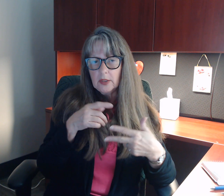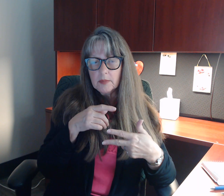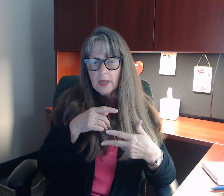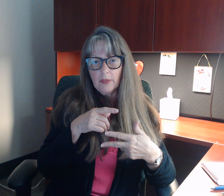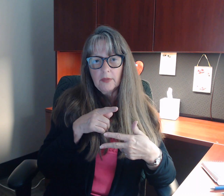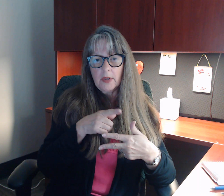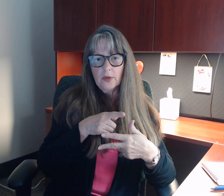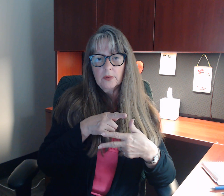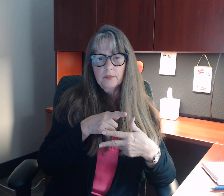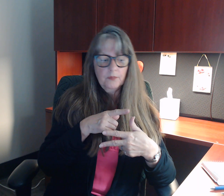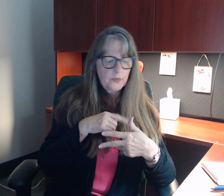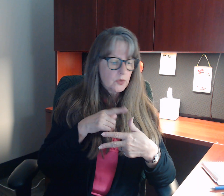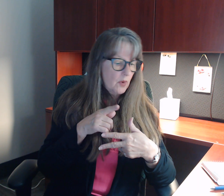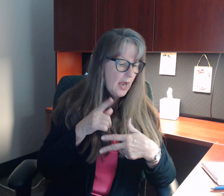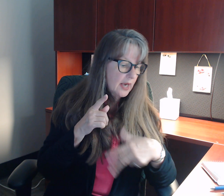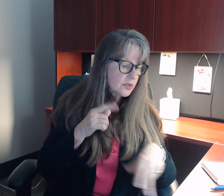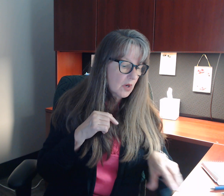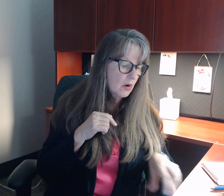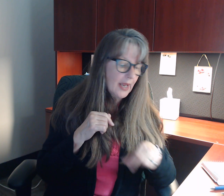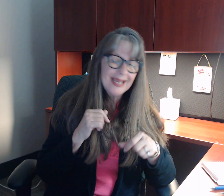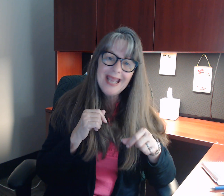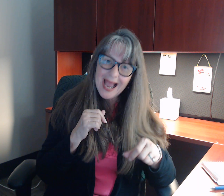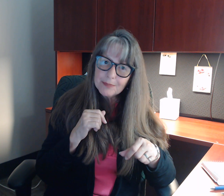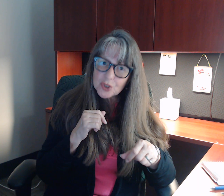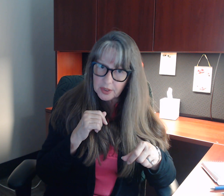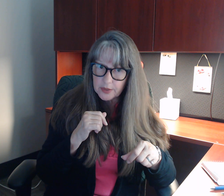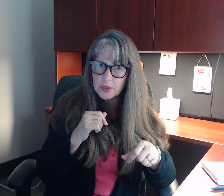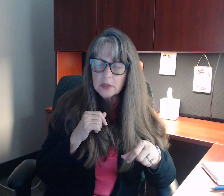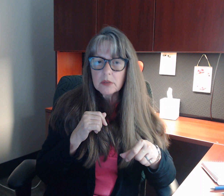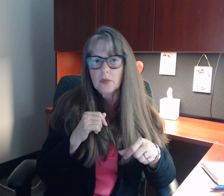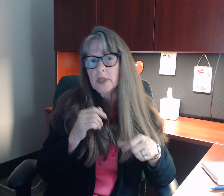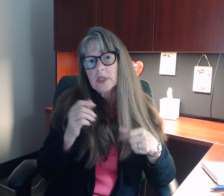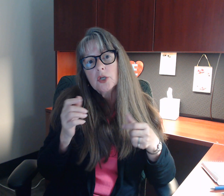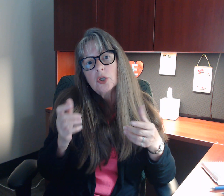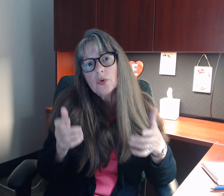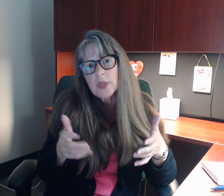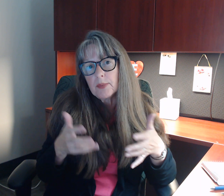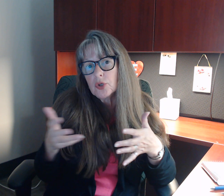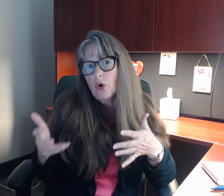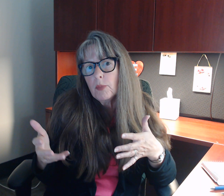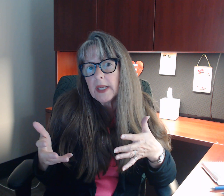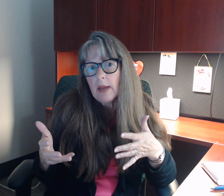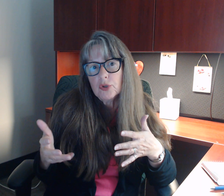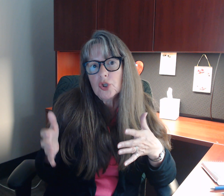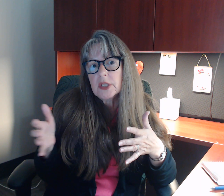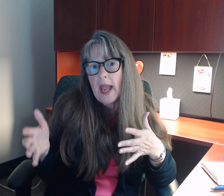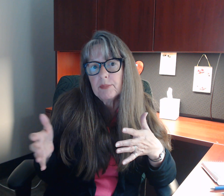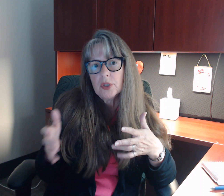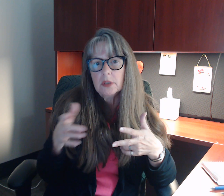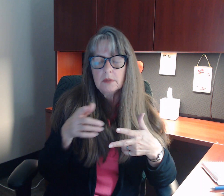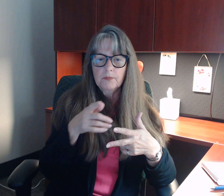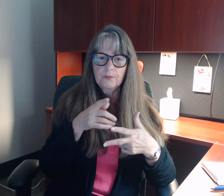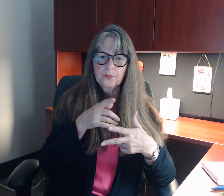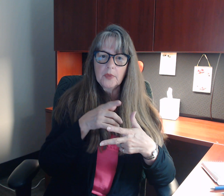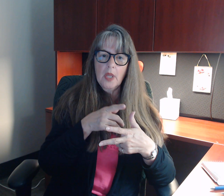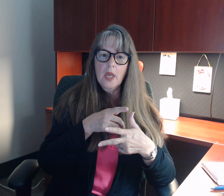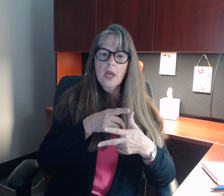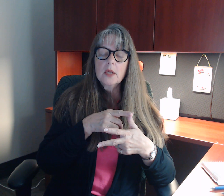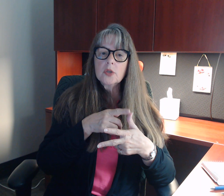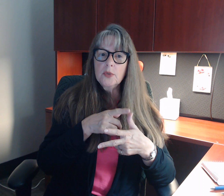been at the theater. So I saw a captioned, so they didn't say it's closed captioned or open captioned, just captioned. So we do have